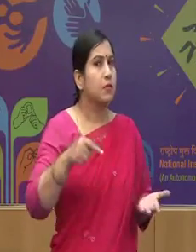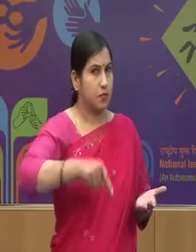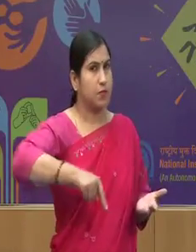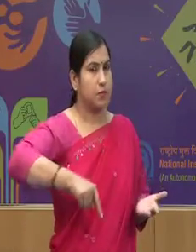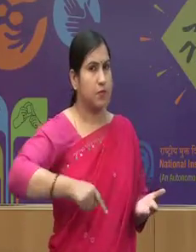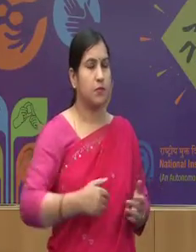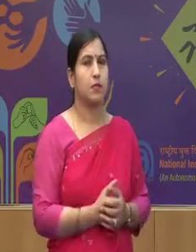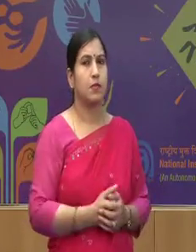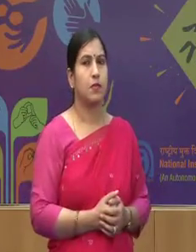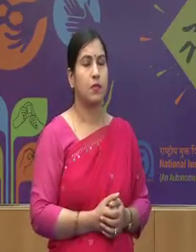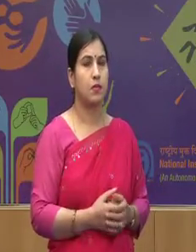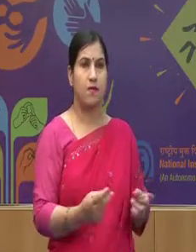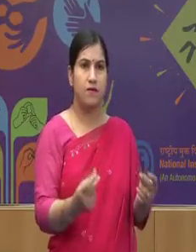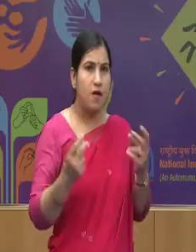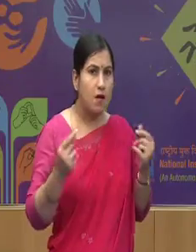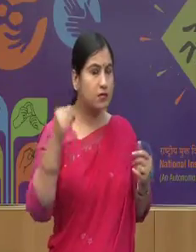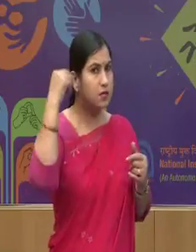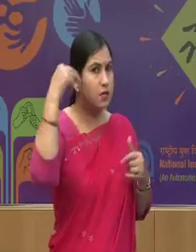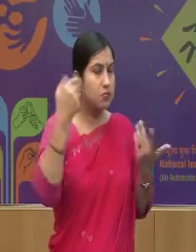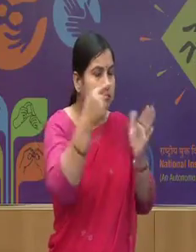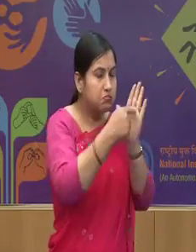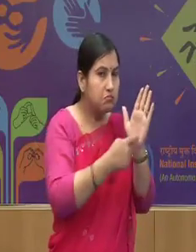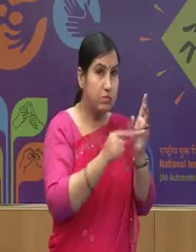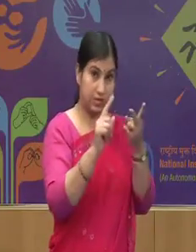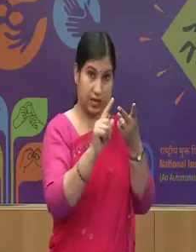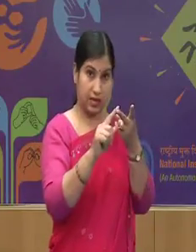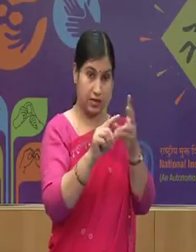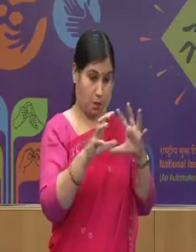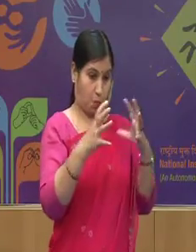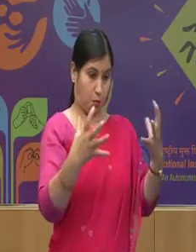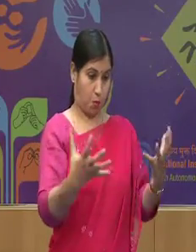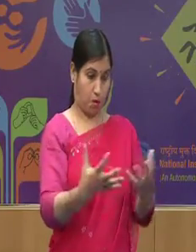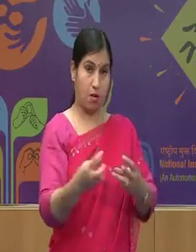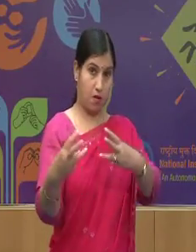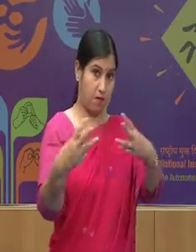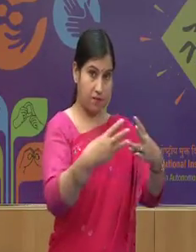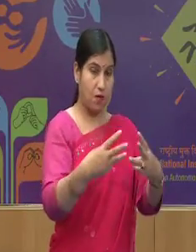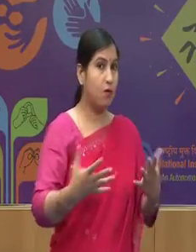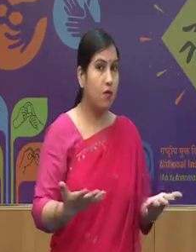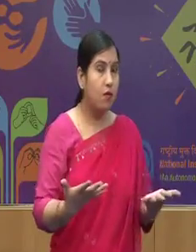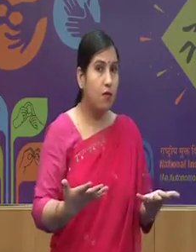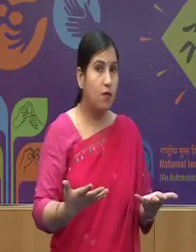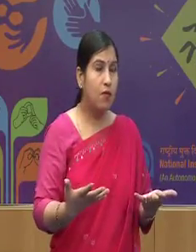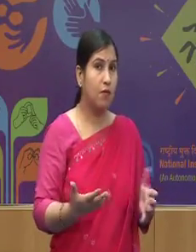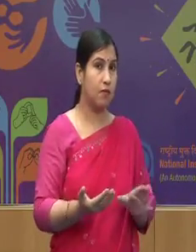However, the immediate cause of the Second World War was the attack